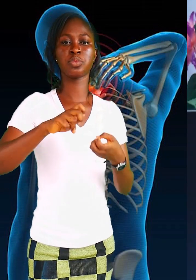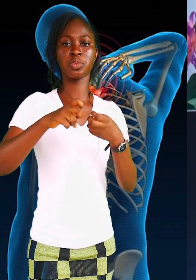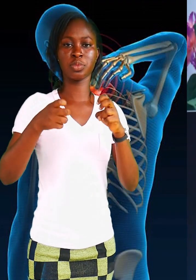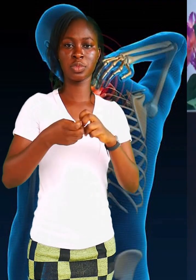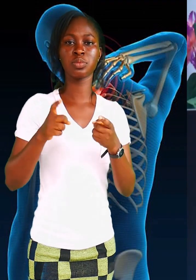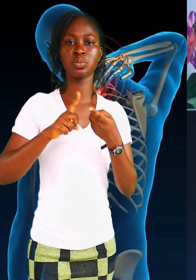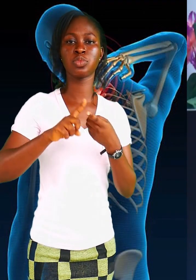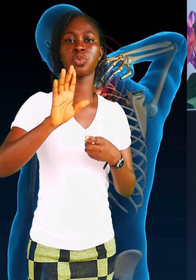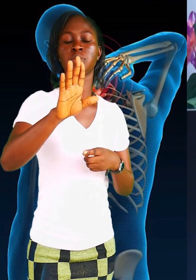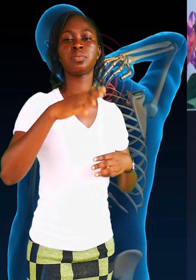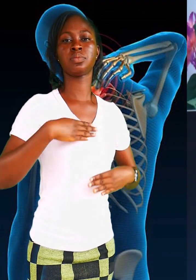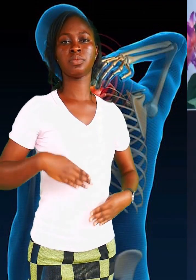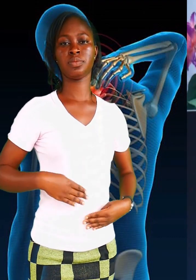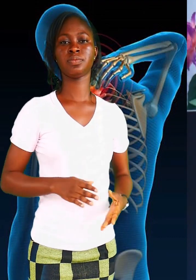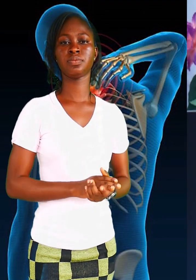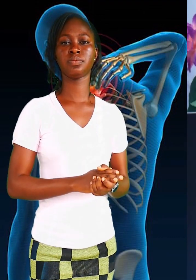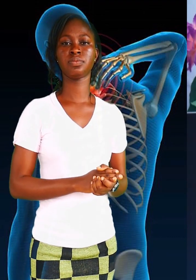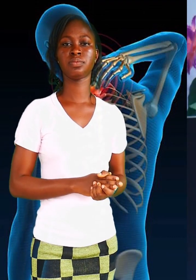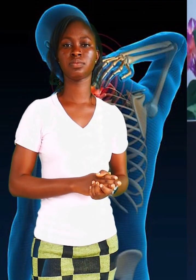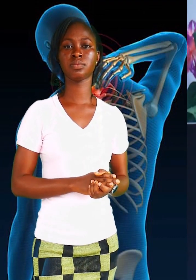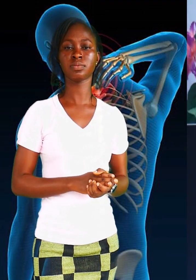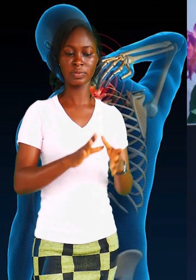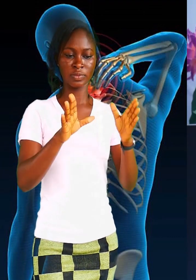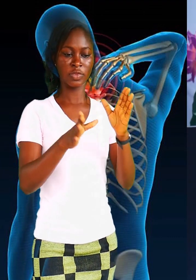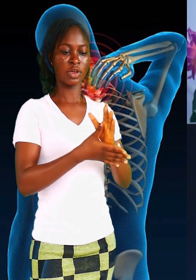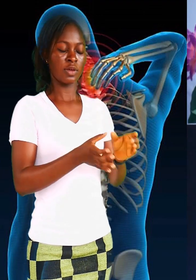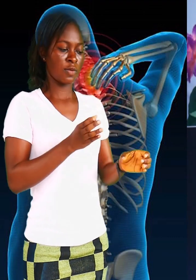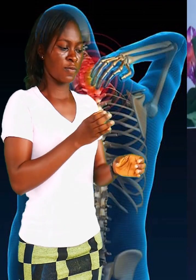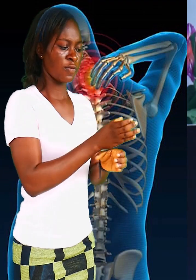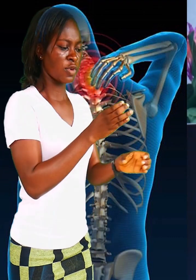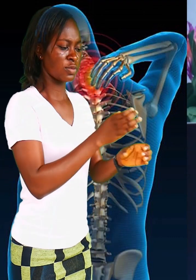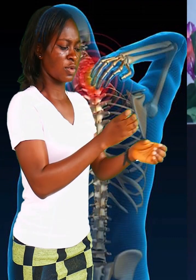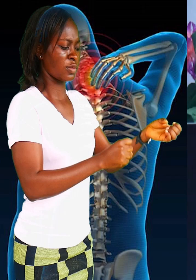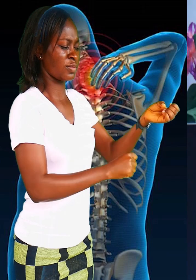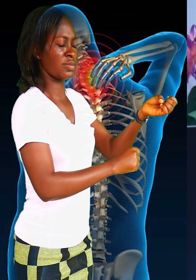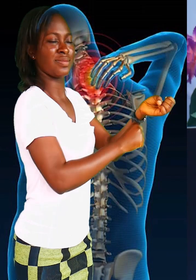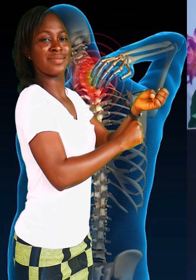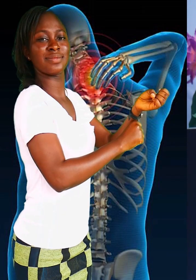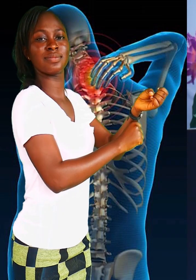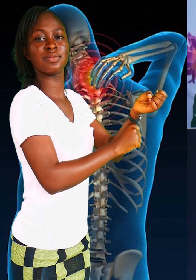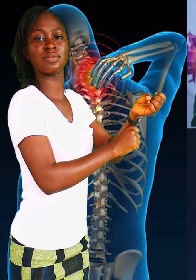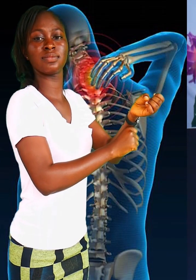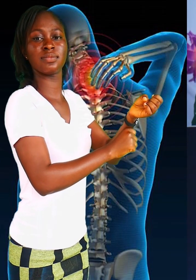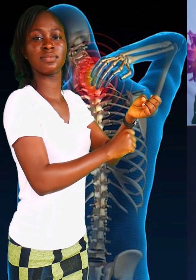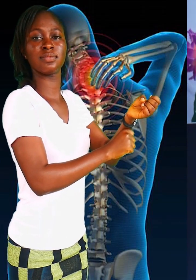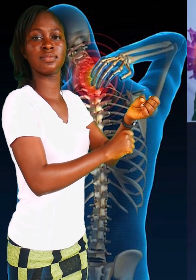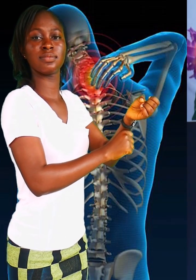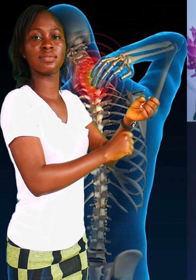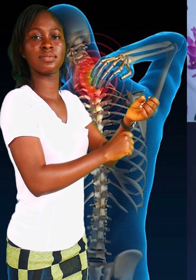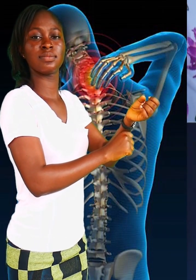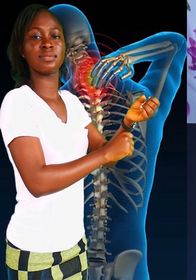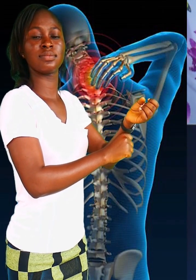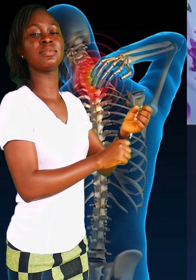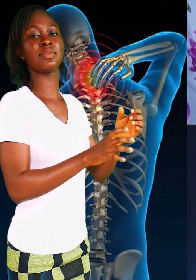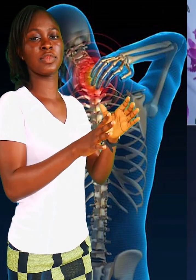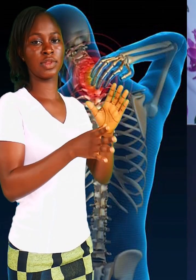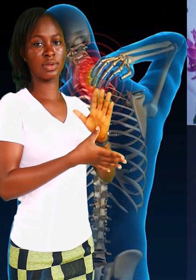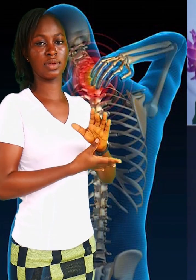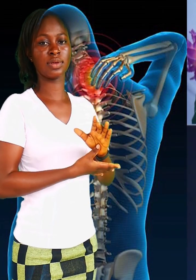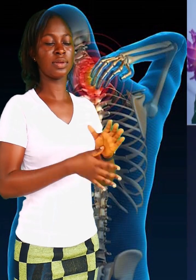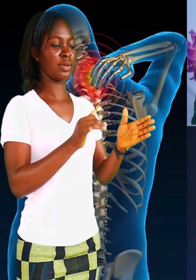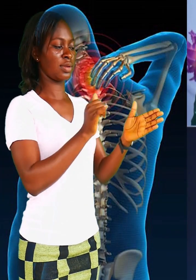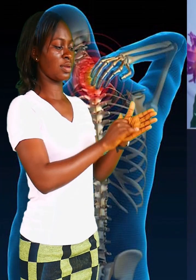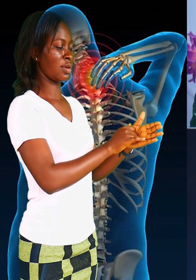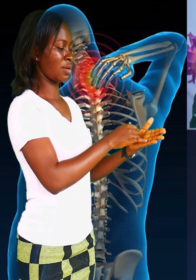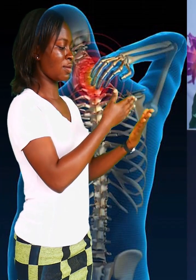fi so e mia sa cartilage we na se ade egregre na e sha ha te se kawa no na e mia no na fi e ma na we